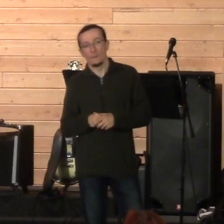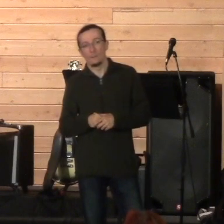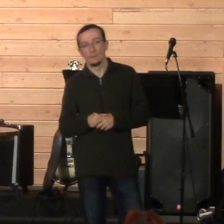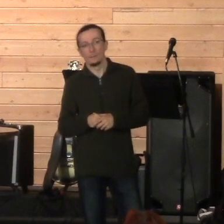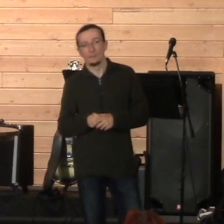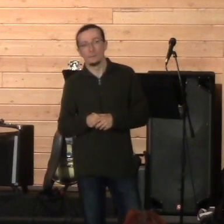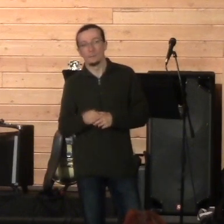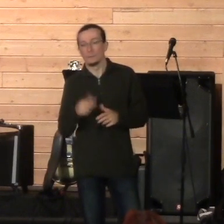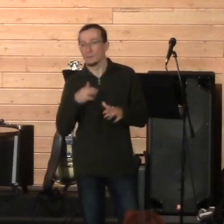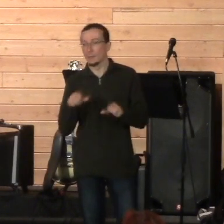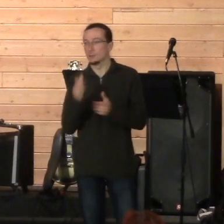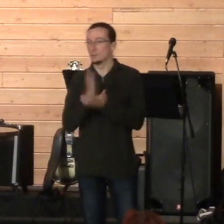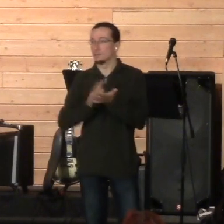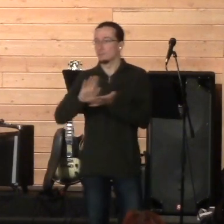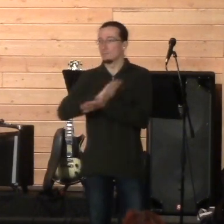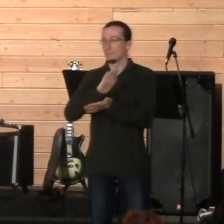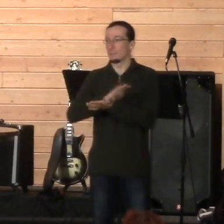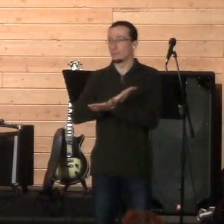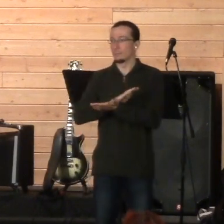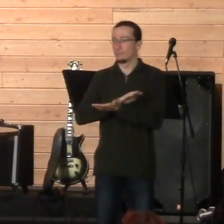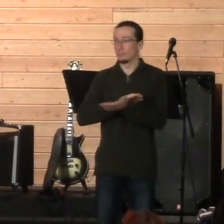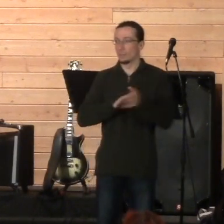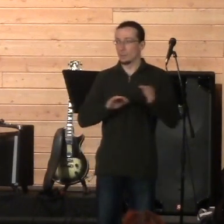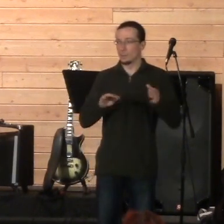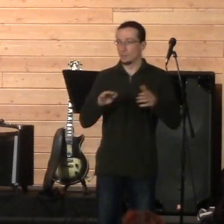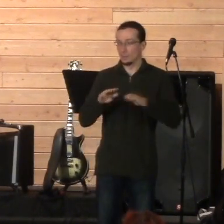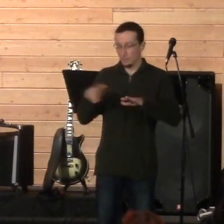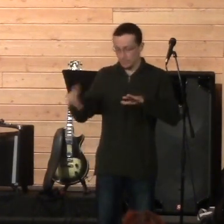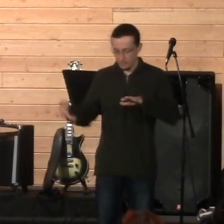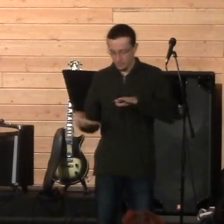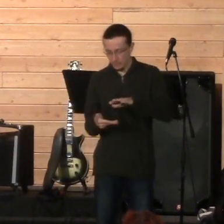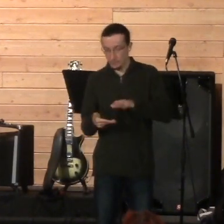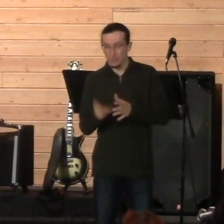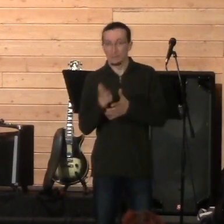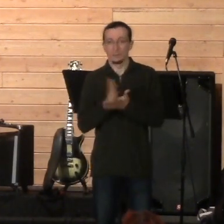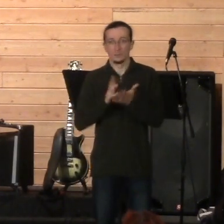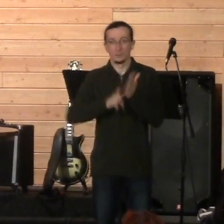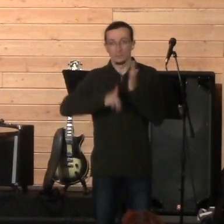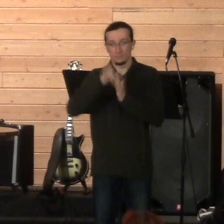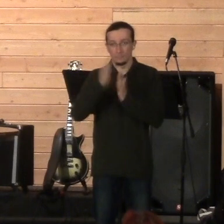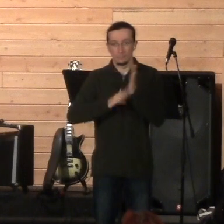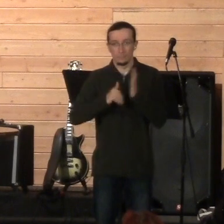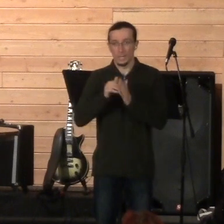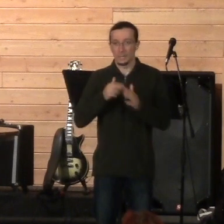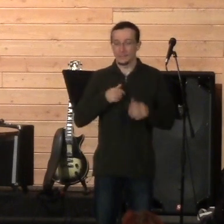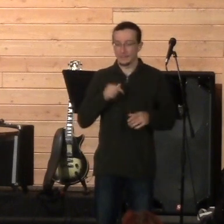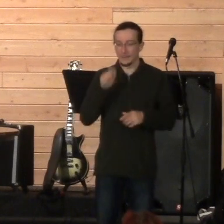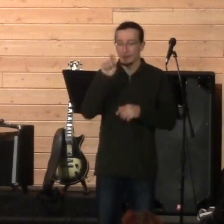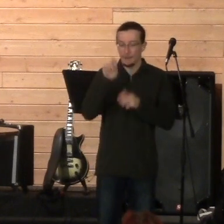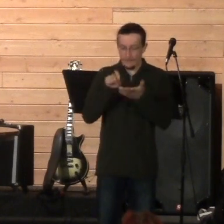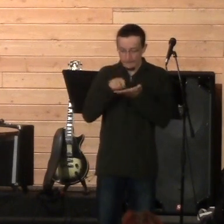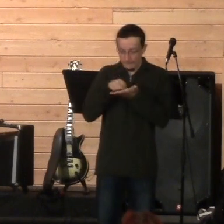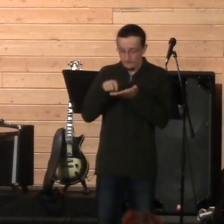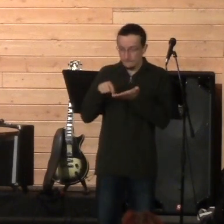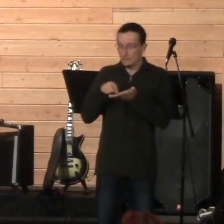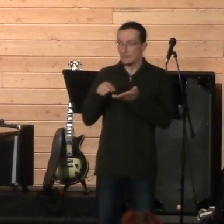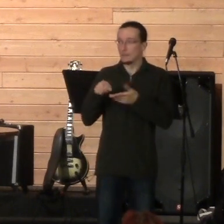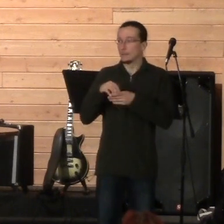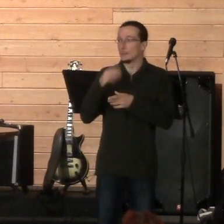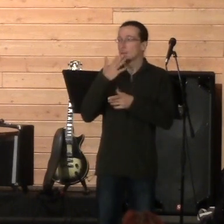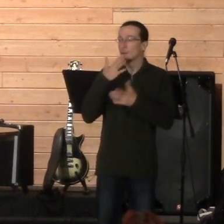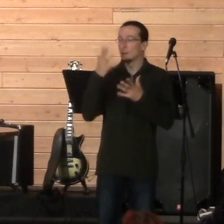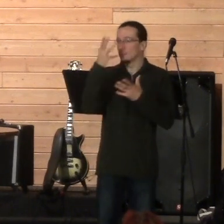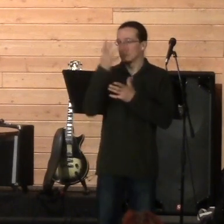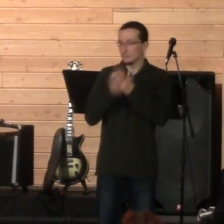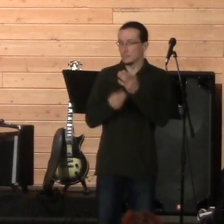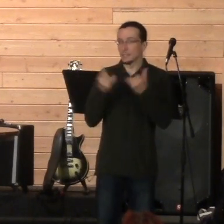I took some paper, put it under the puzzle, and I took some paint, and I just painted in the colors that were missing.